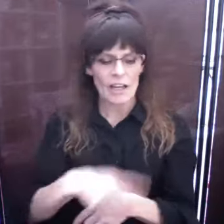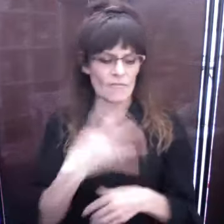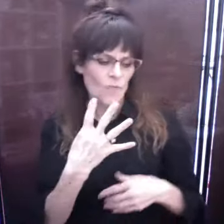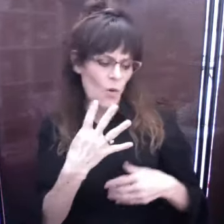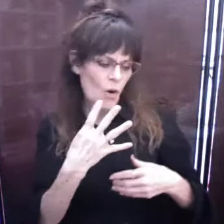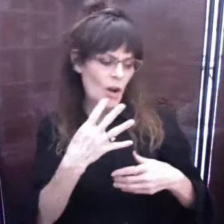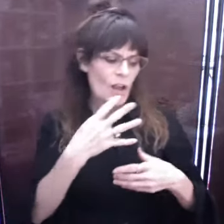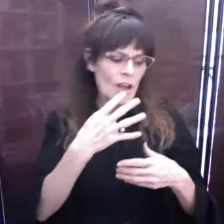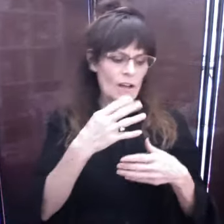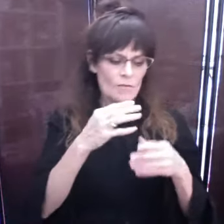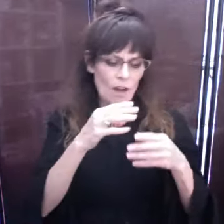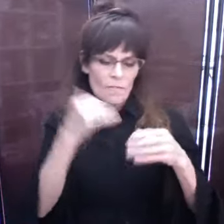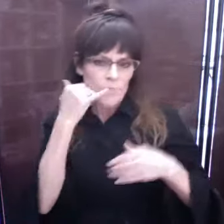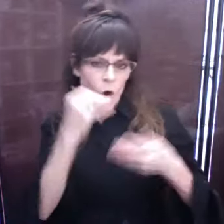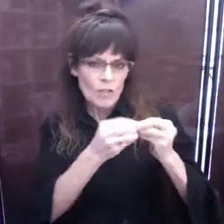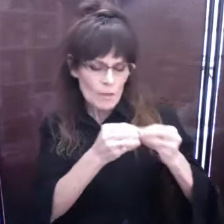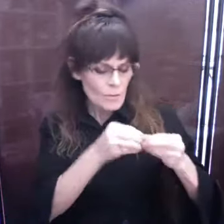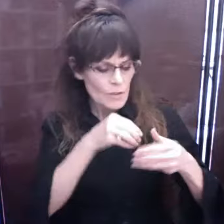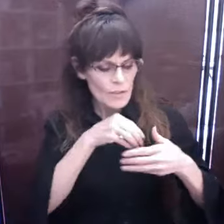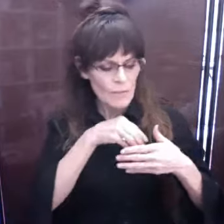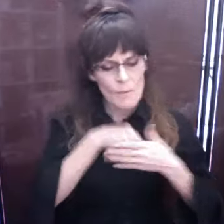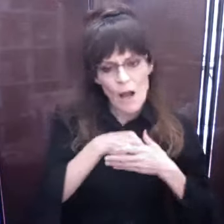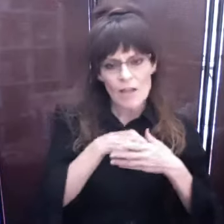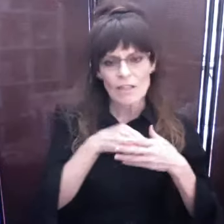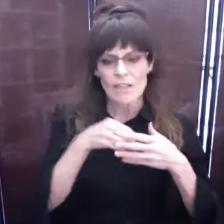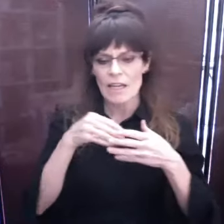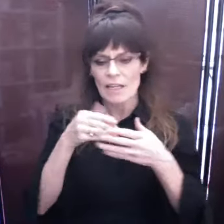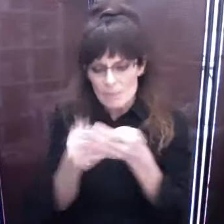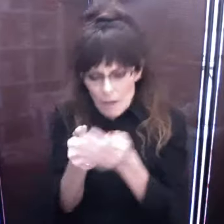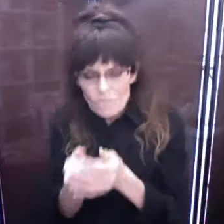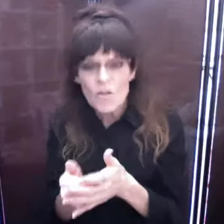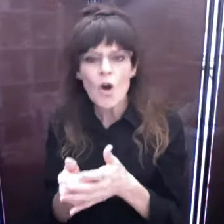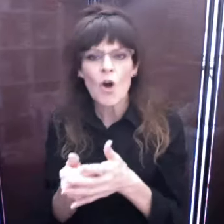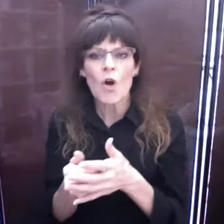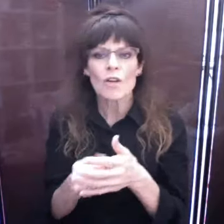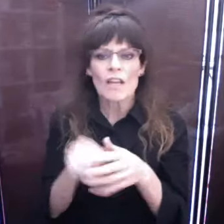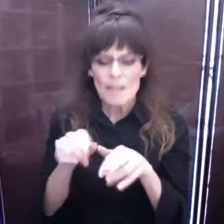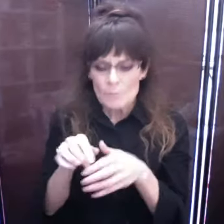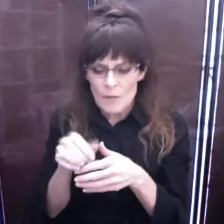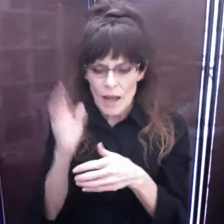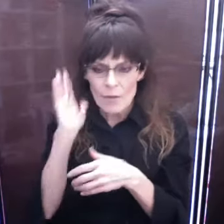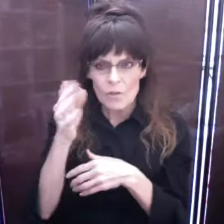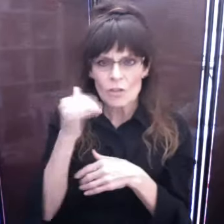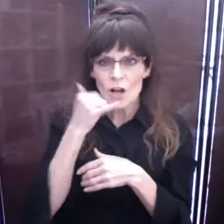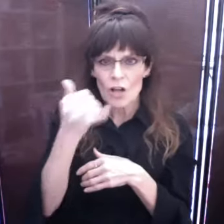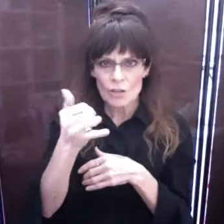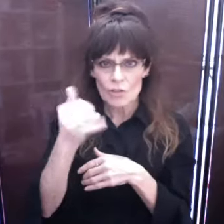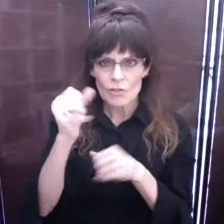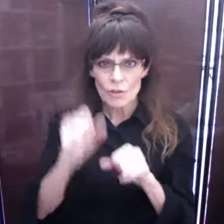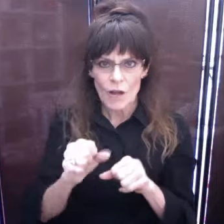numbers in my phone numbers programmed into my phone. And I had programmed into my mind, I'm going to call you so I don't get myself in trouble. But when